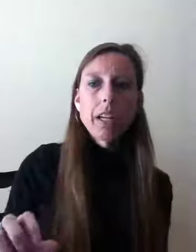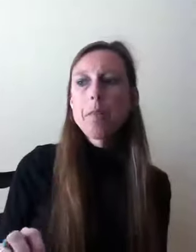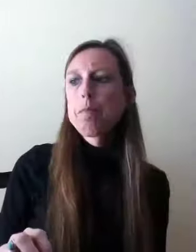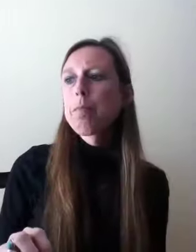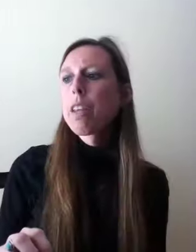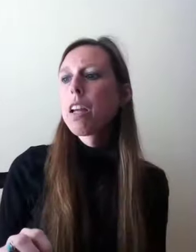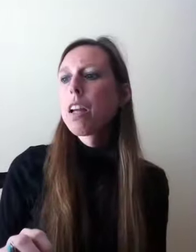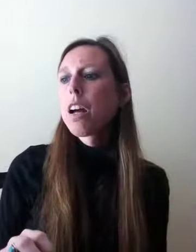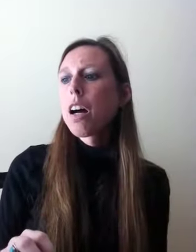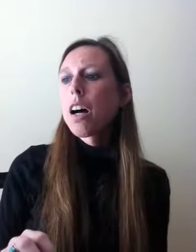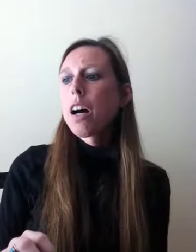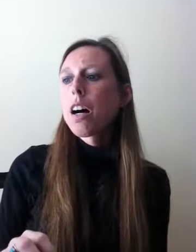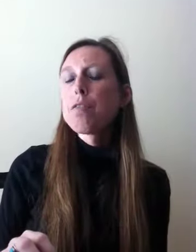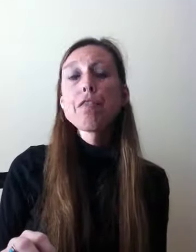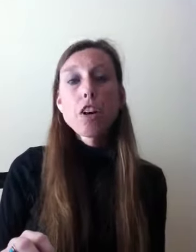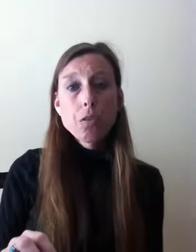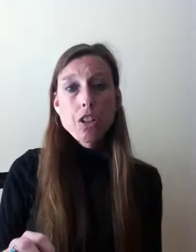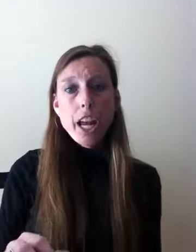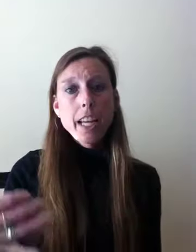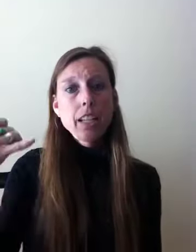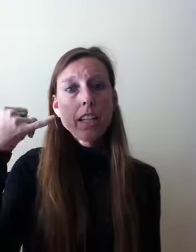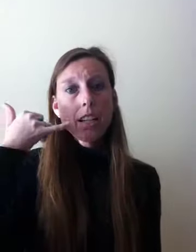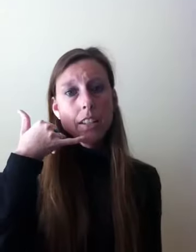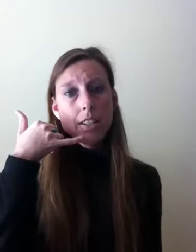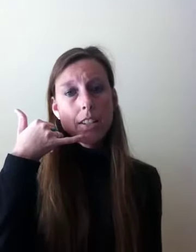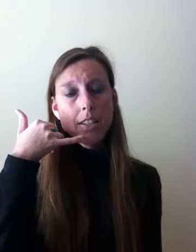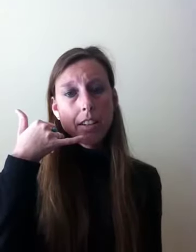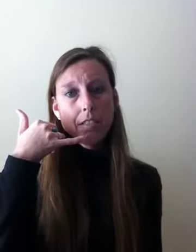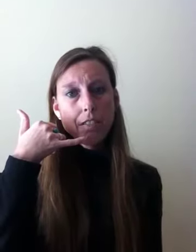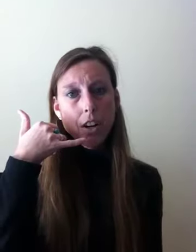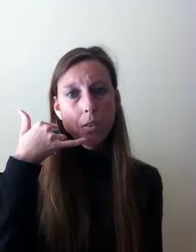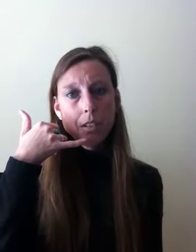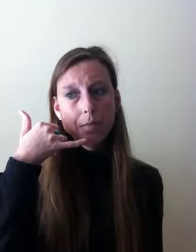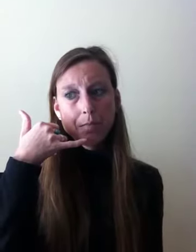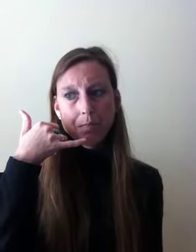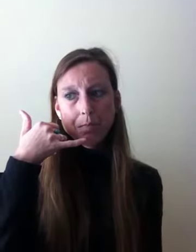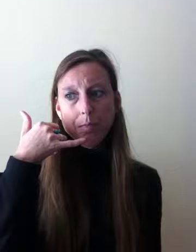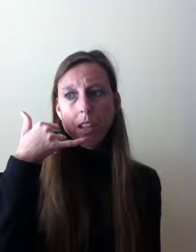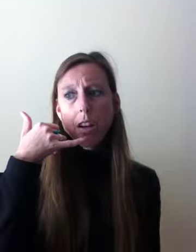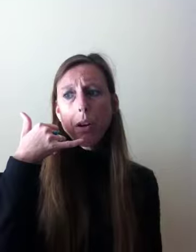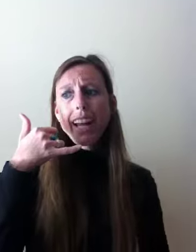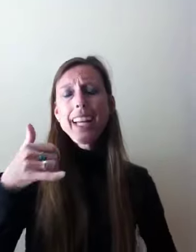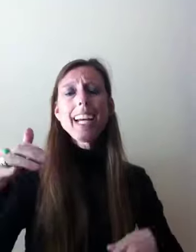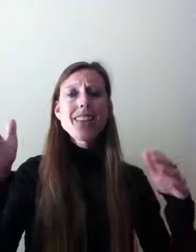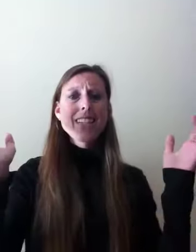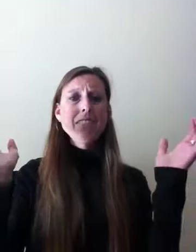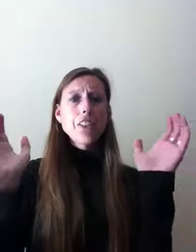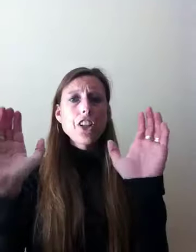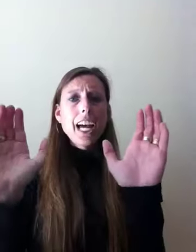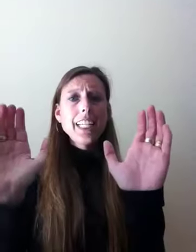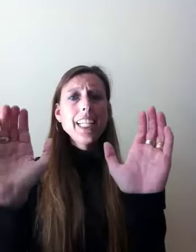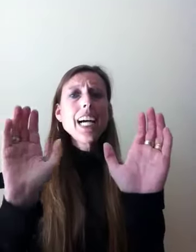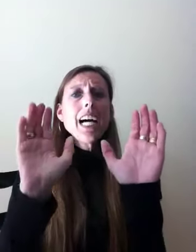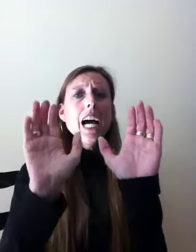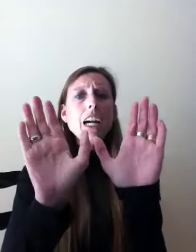Okay. Phone chatting, this is the sign for phone. Okay, and the sign for chatting are